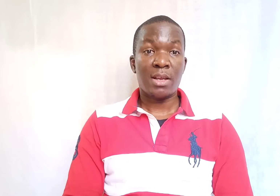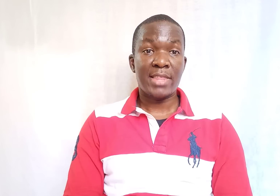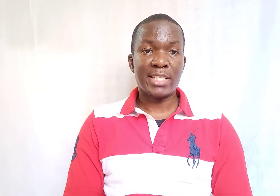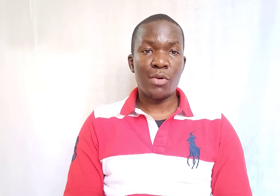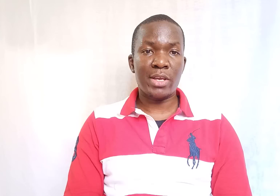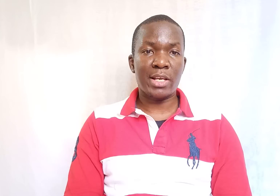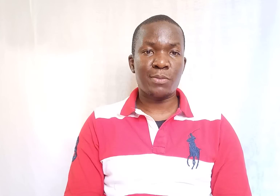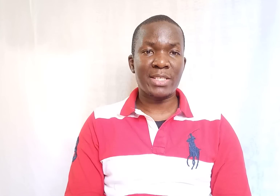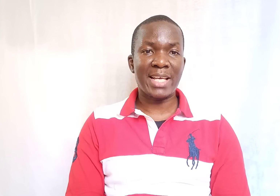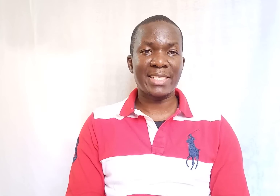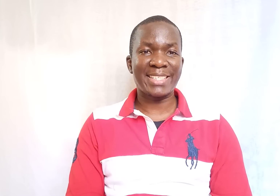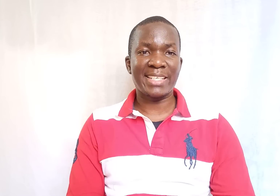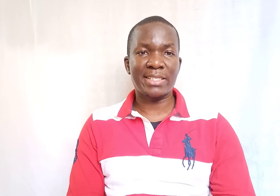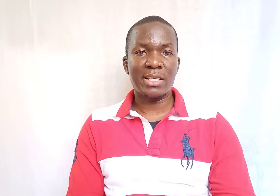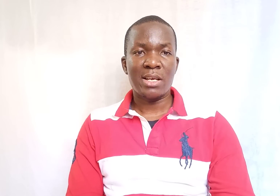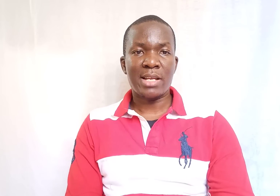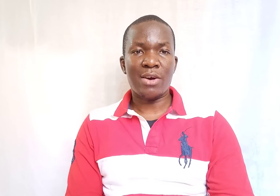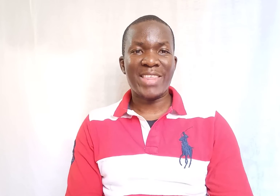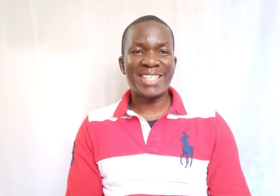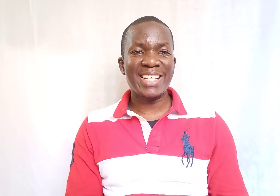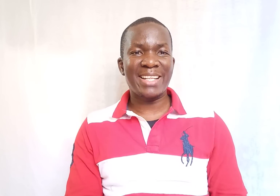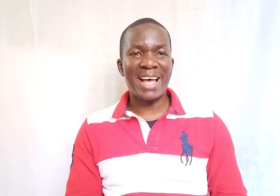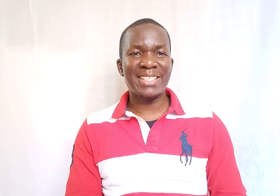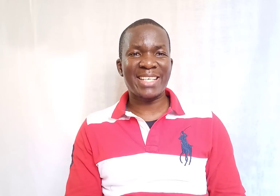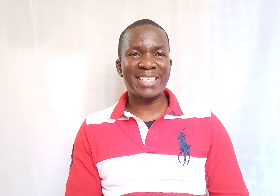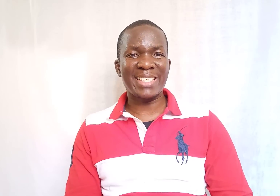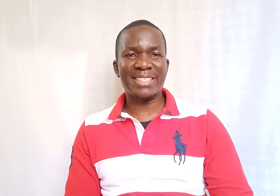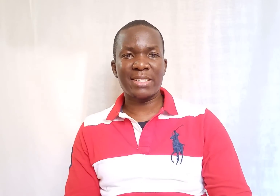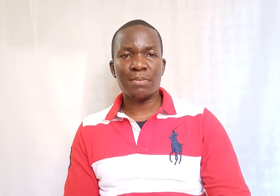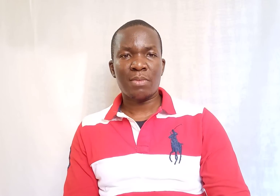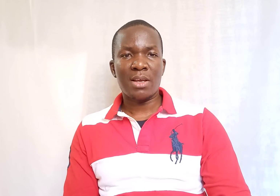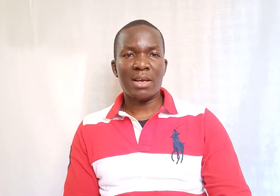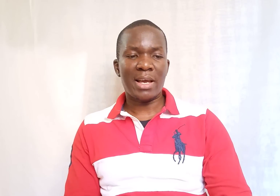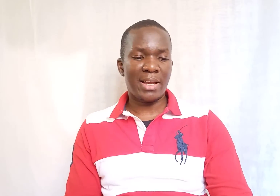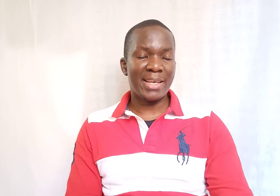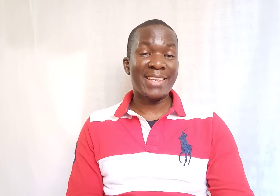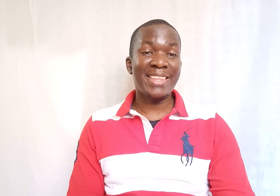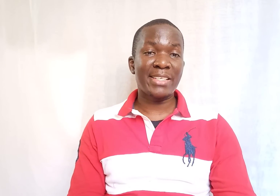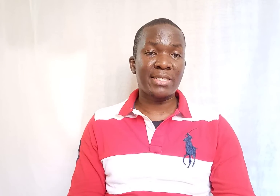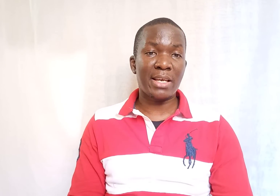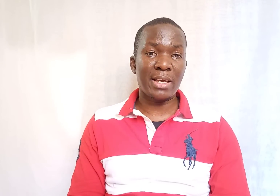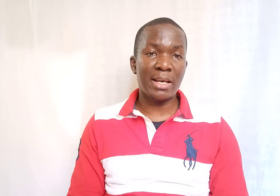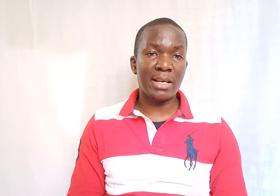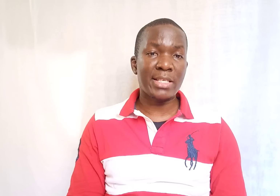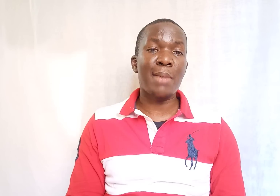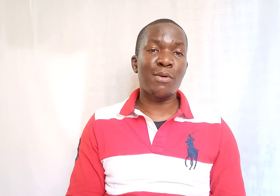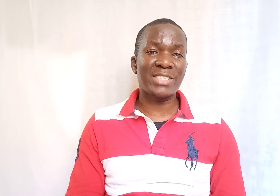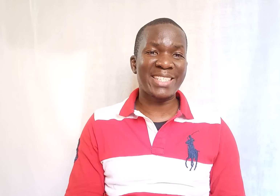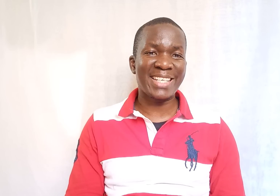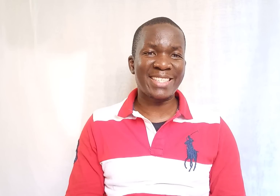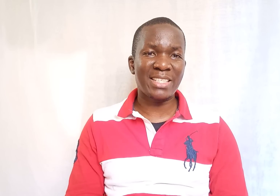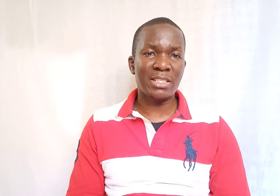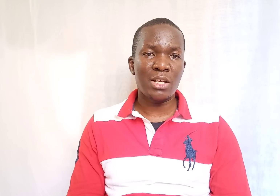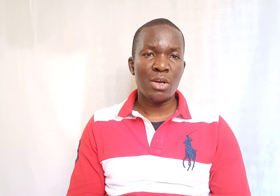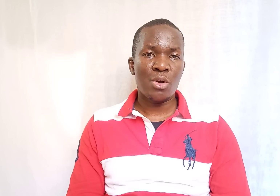That's how we express that sentence. Now, that's the last sentence in this type of sentences Of